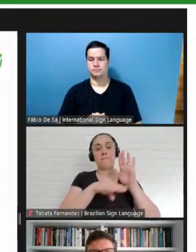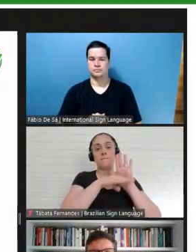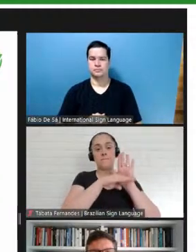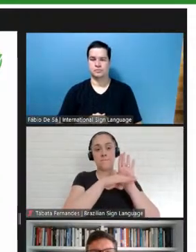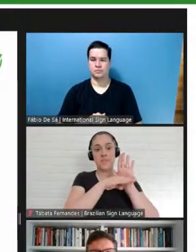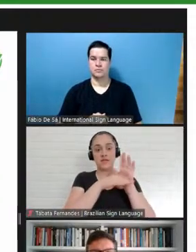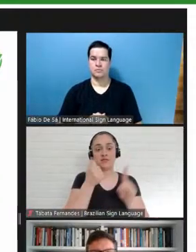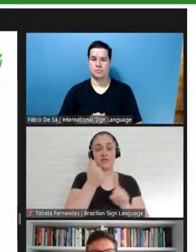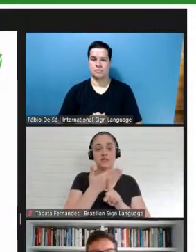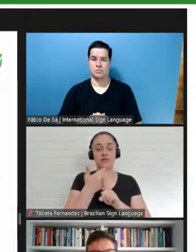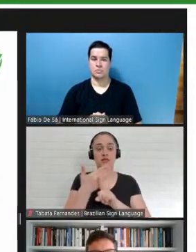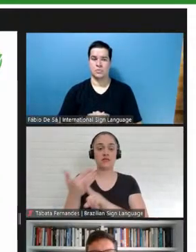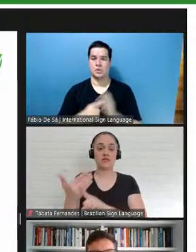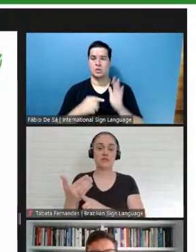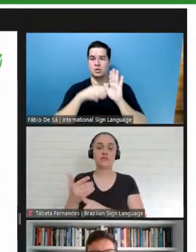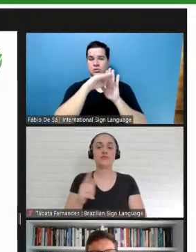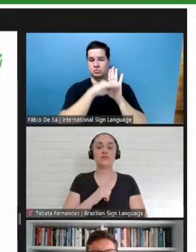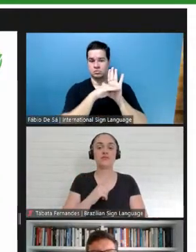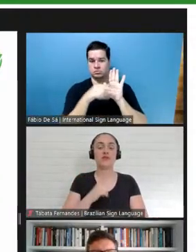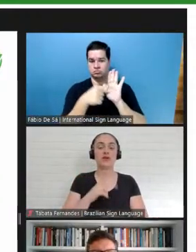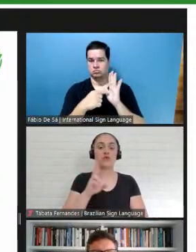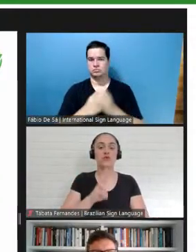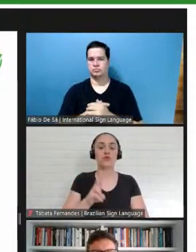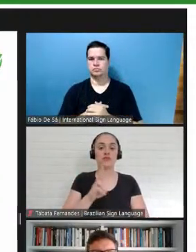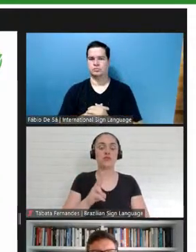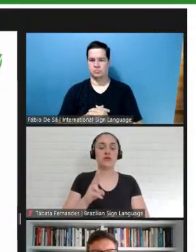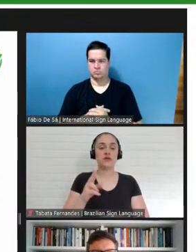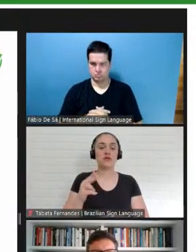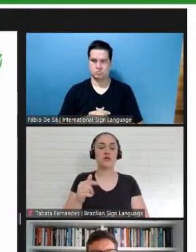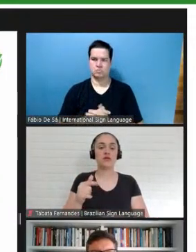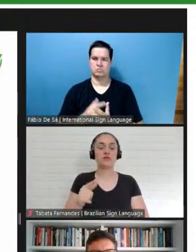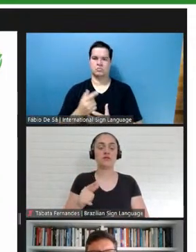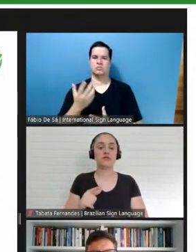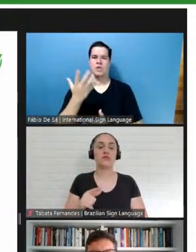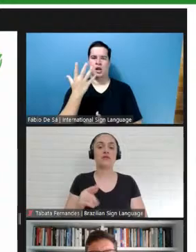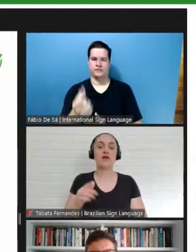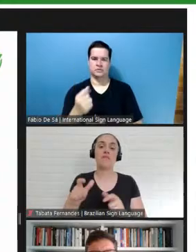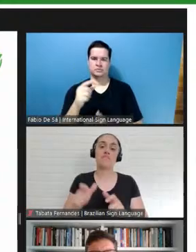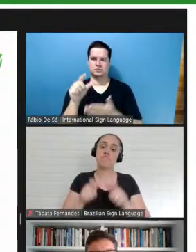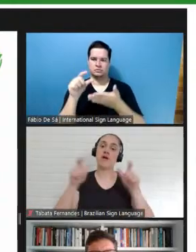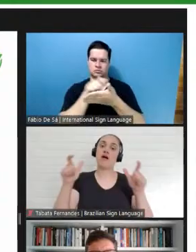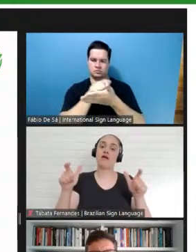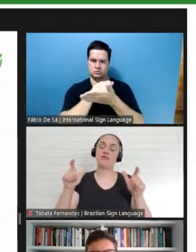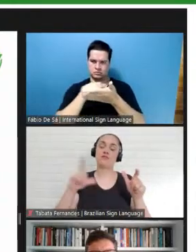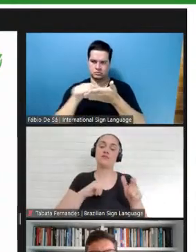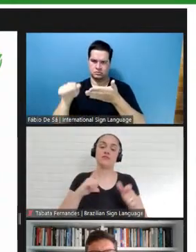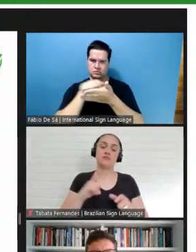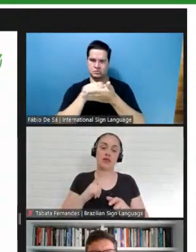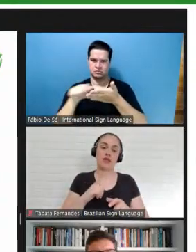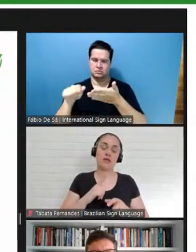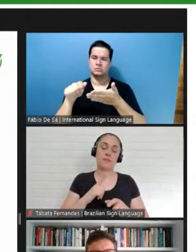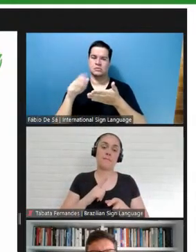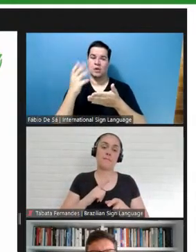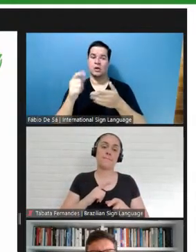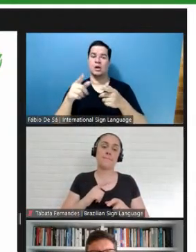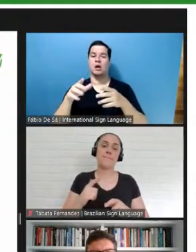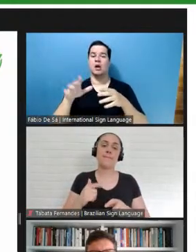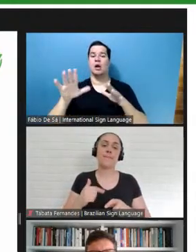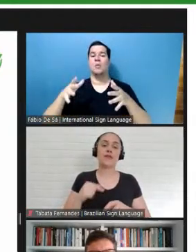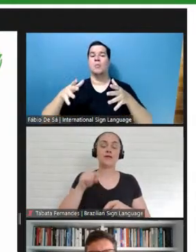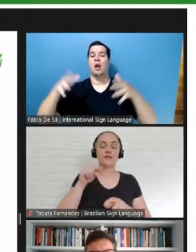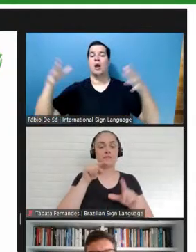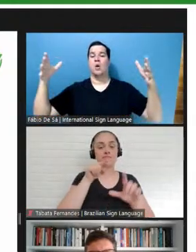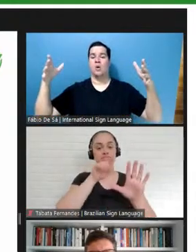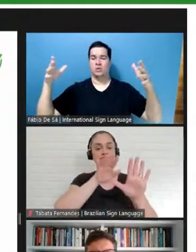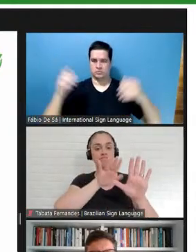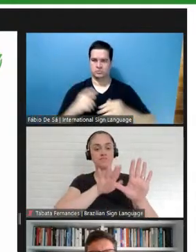mid-tech examples in the classroom, these ones start to become a little bit more expensive, but some of them are free and inbuilt. And I